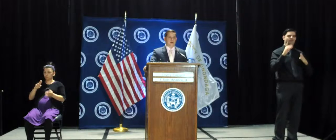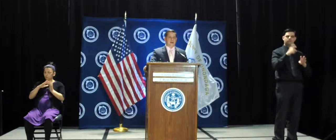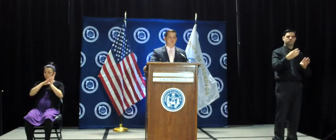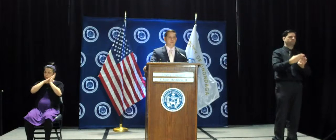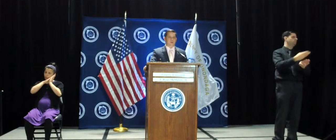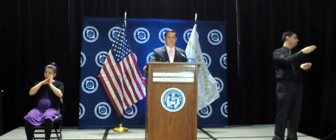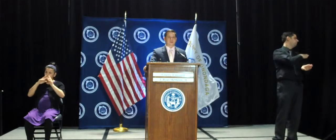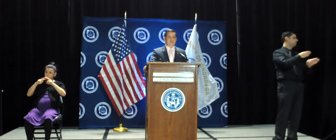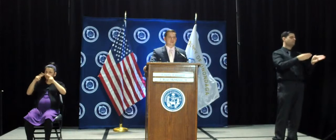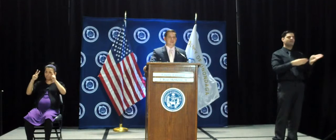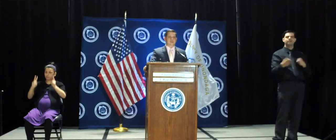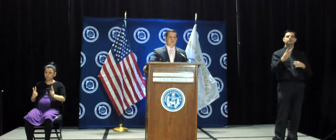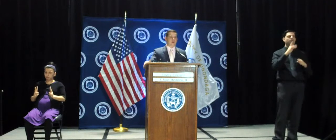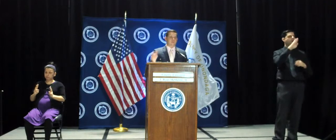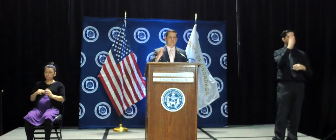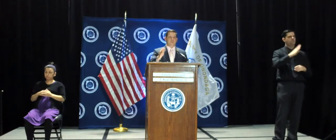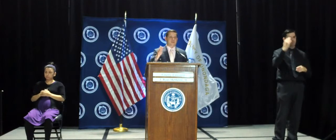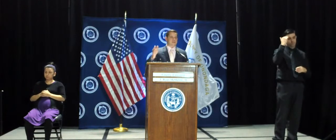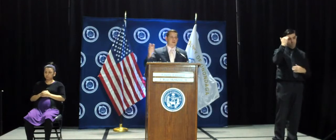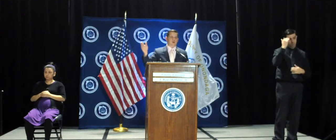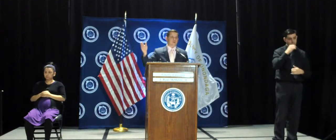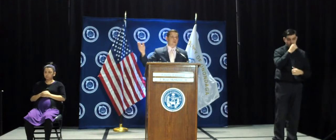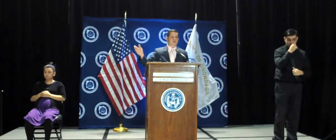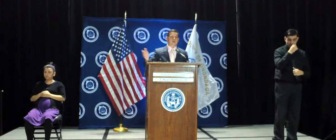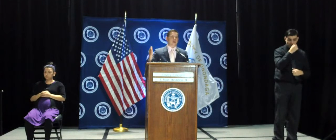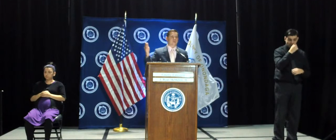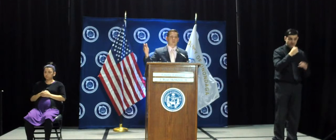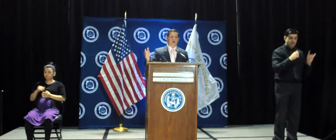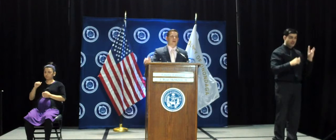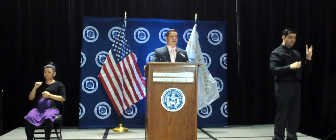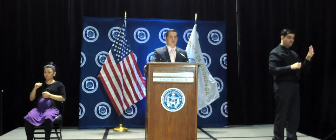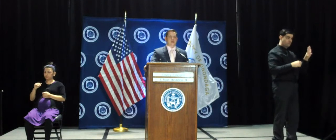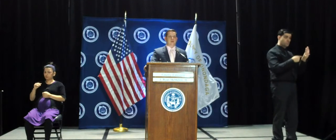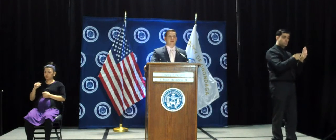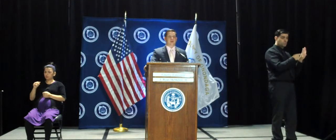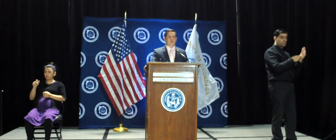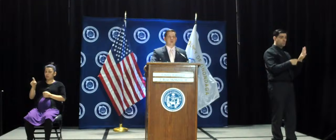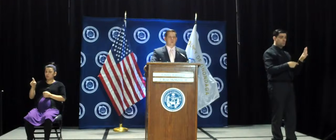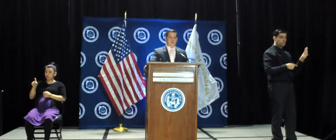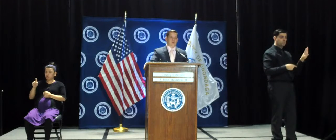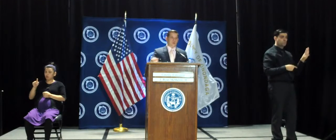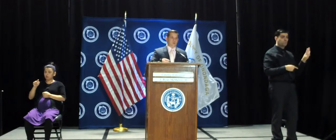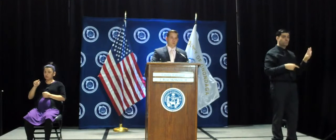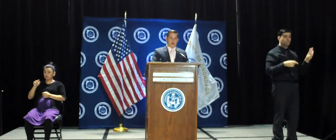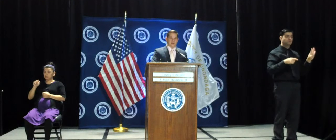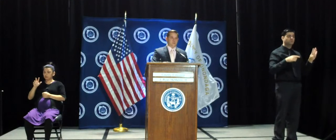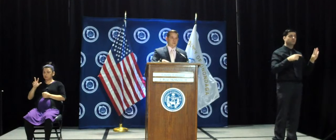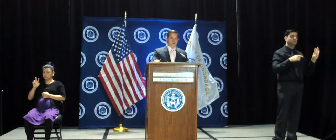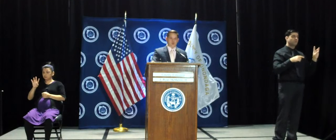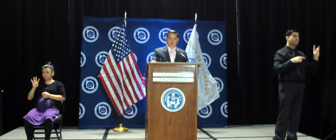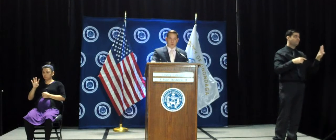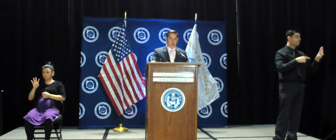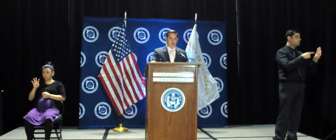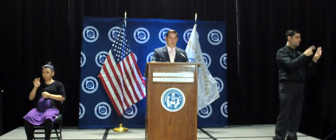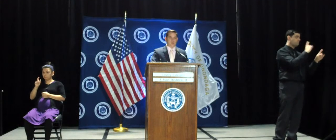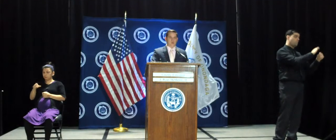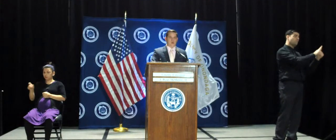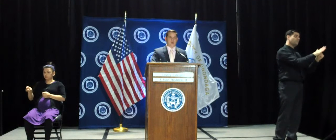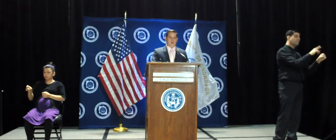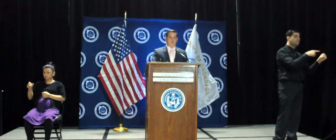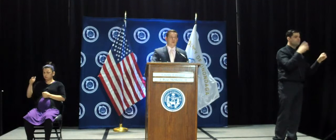people in the hospital, some of them get sicker, you got to be ready. And we know there will be more hospitalizations